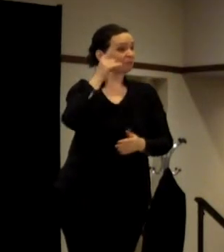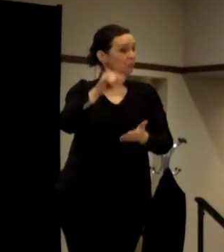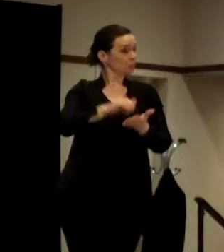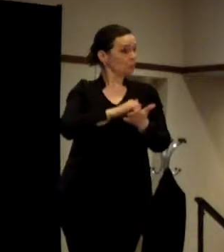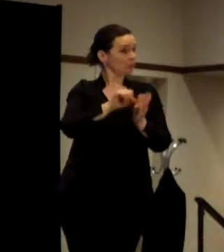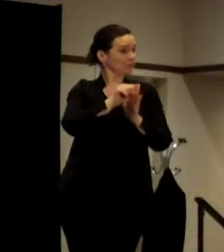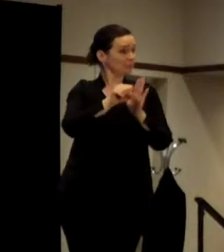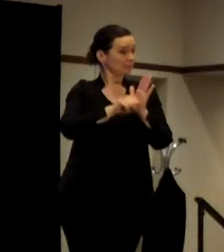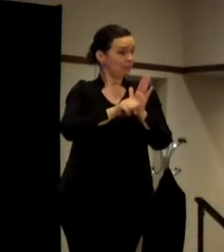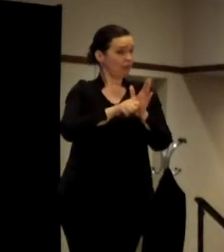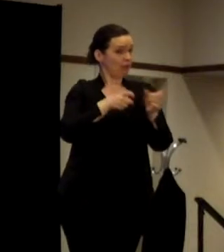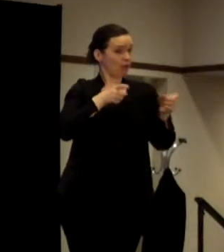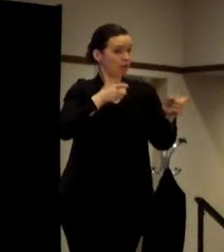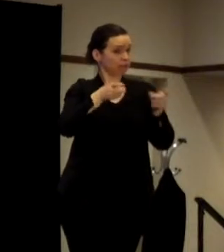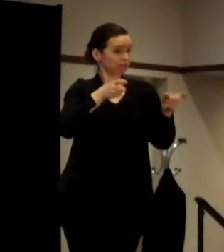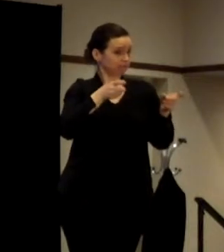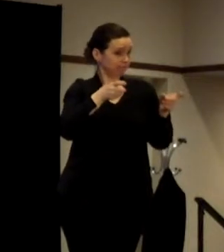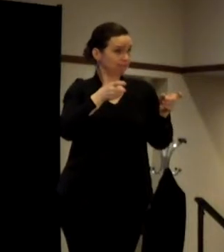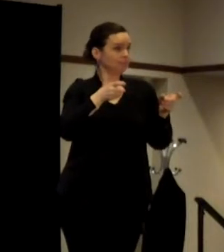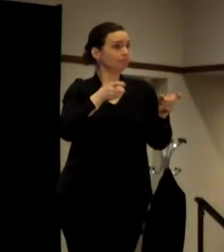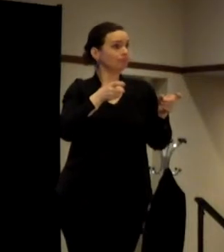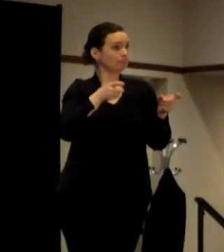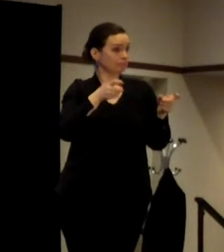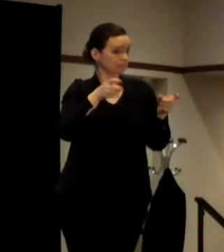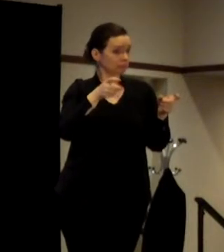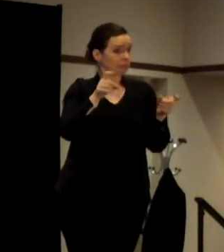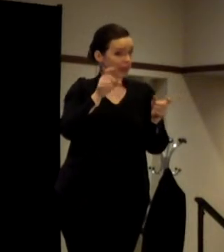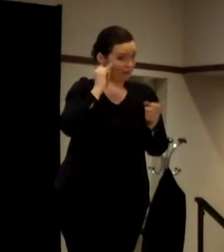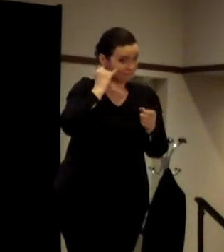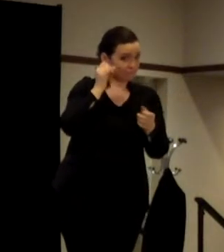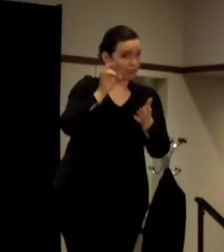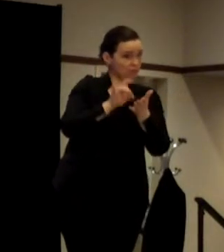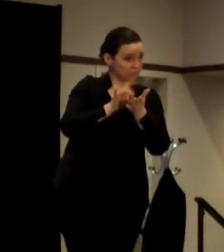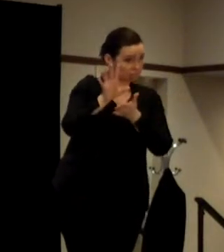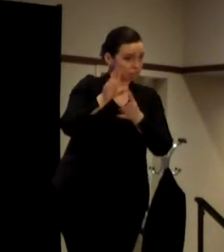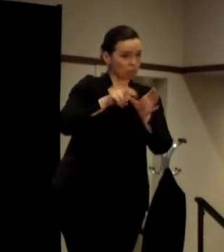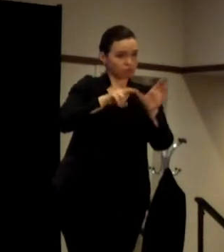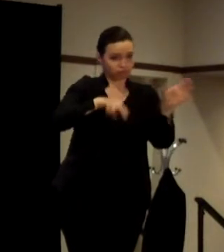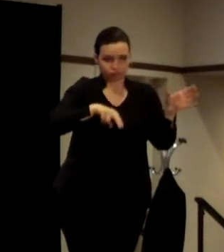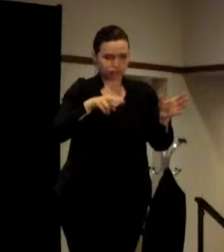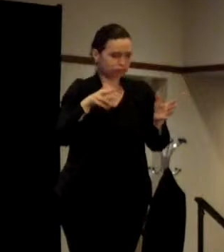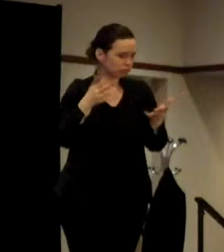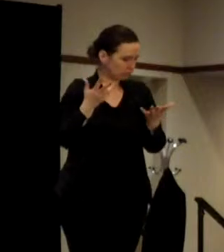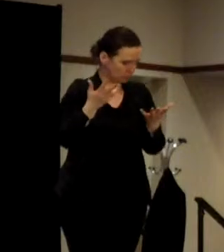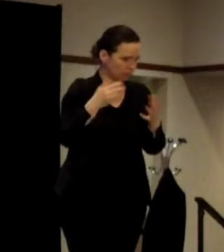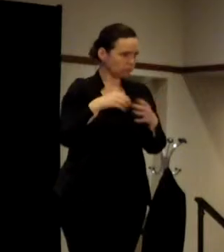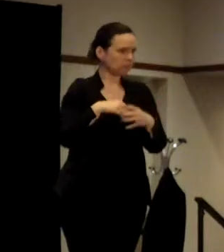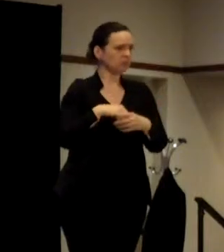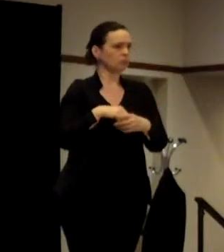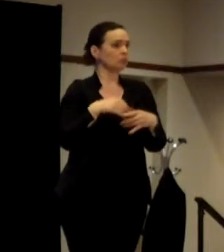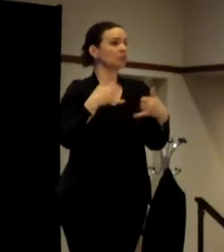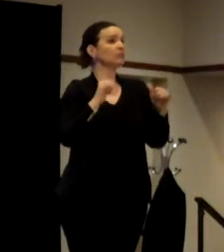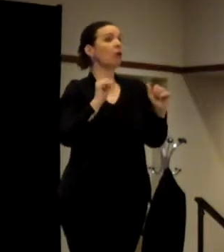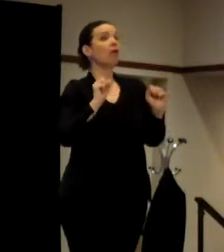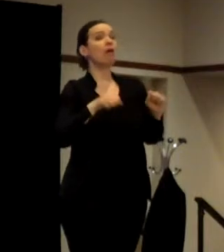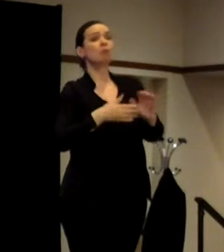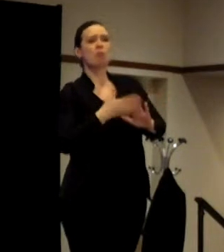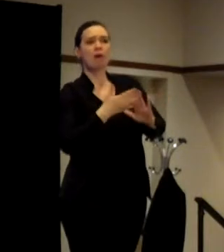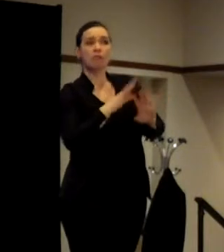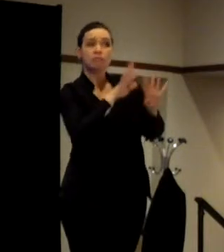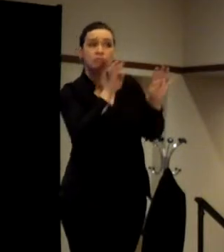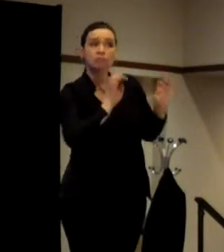a distraction, let the investigations continue and get done with quickly. And then the appropriate bodies need to deal with